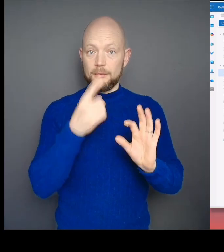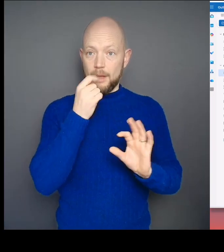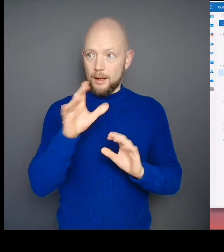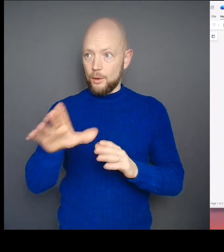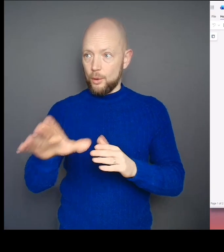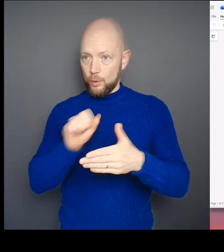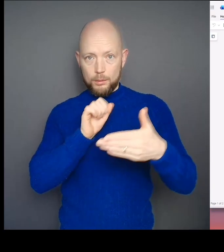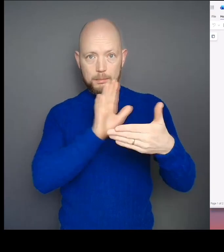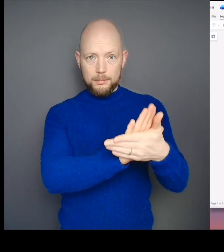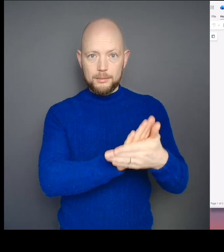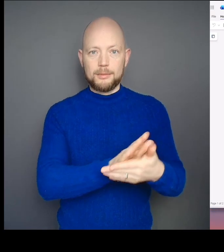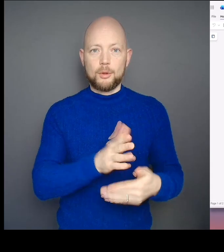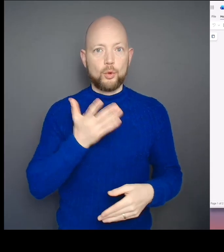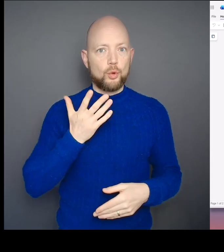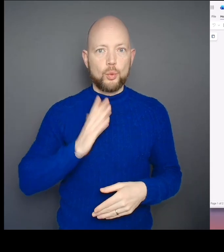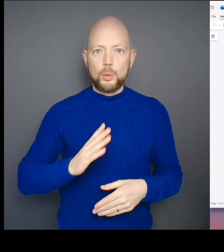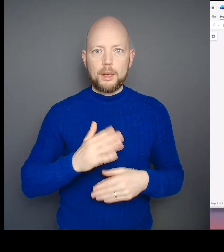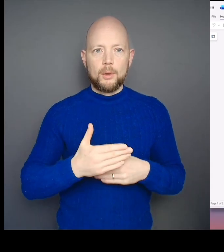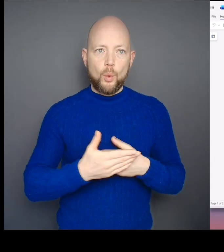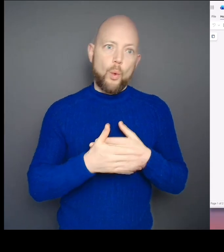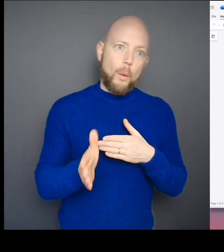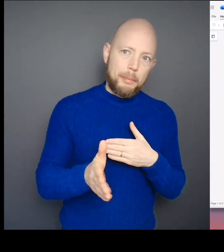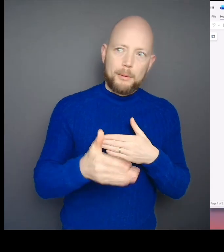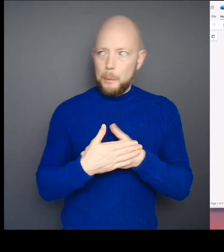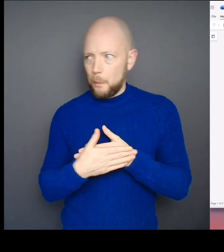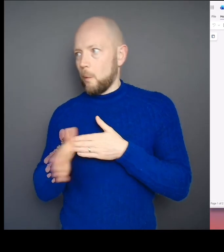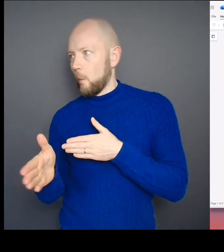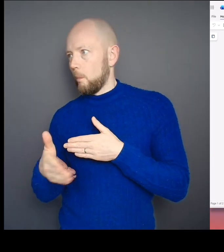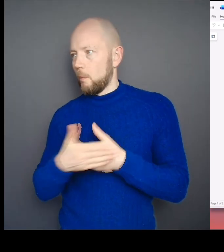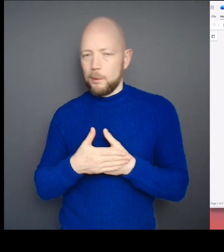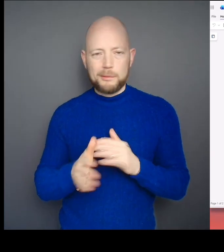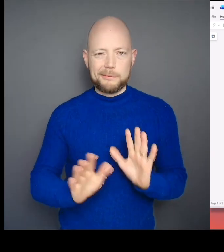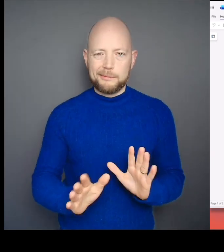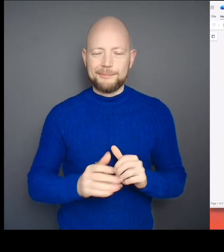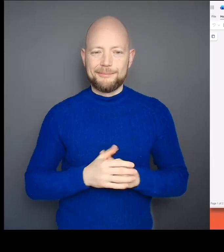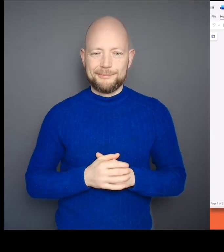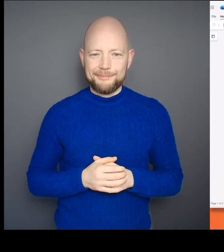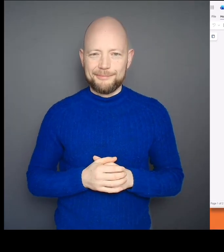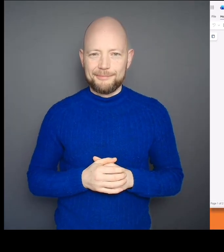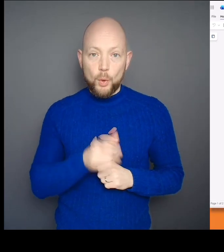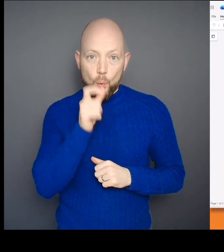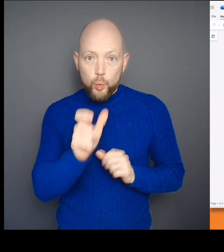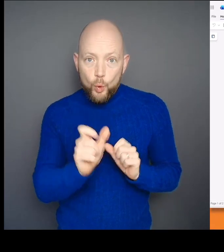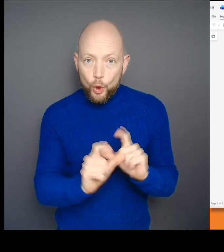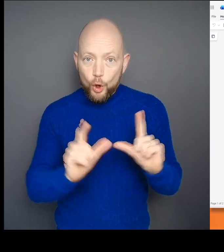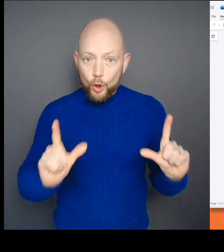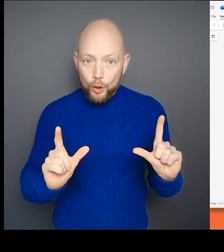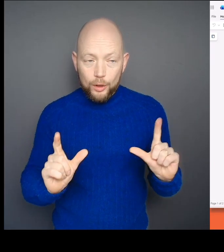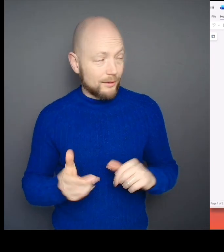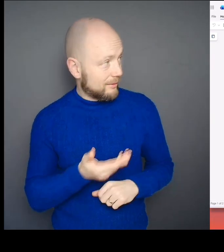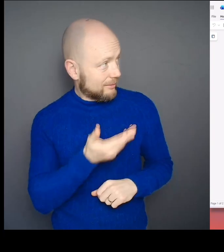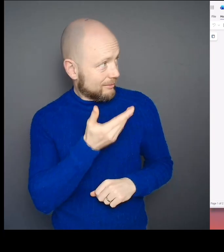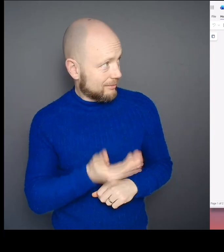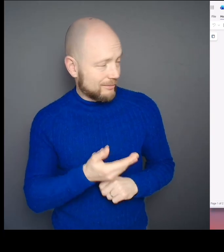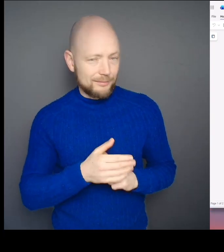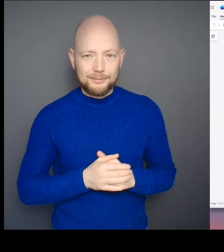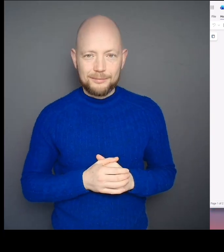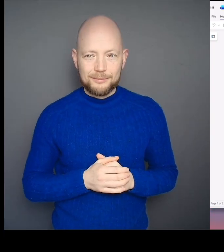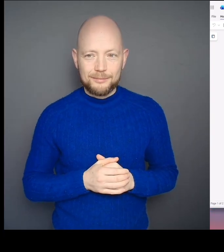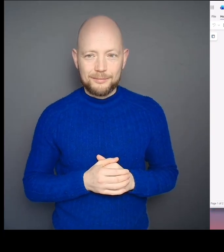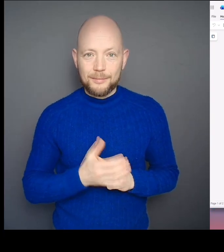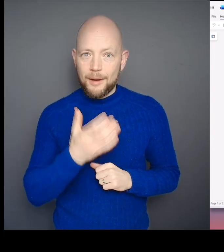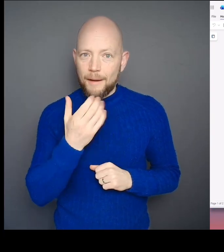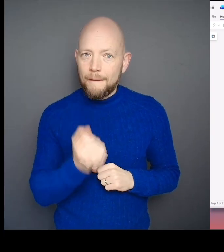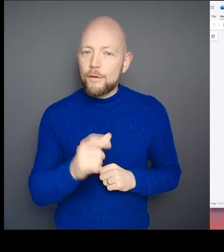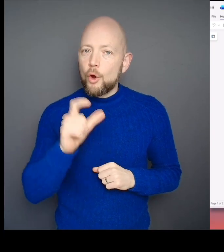there. So if I come across into Word, and I've got my Pets at Workday here. This is a document that I'm working on. I've got Copilot in